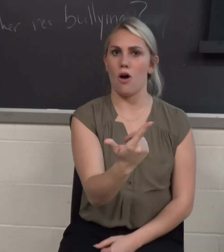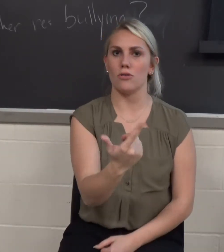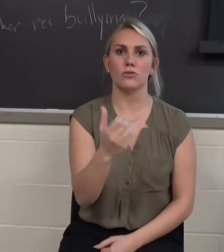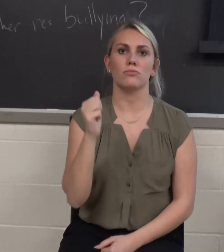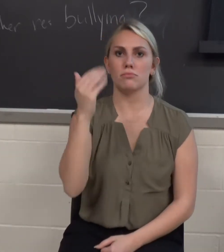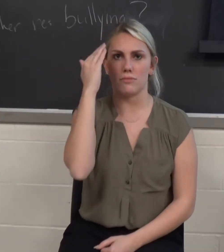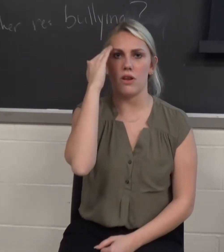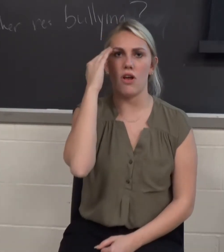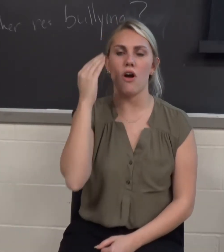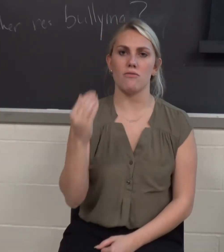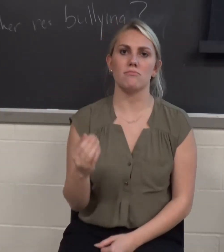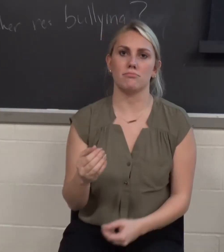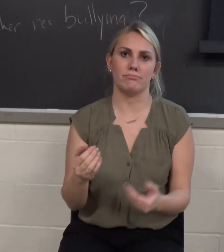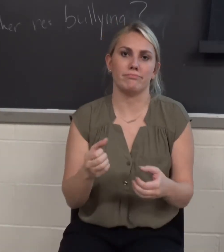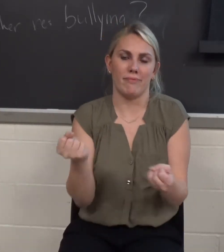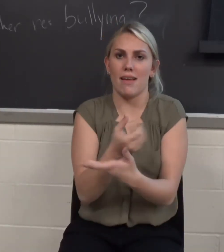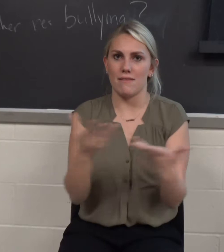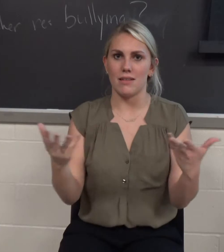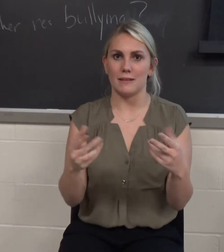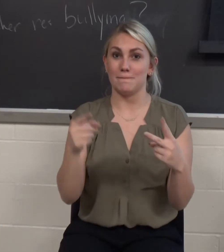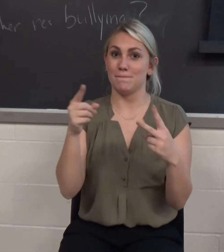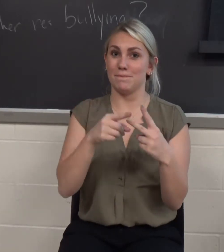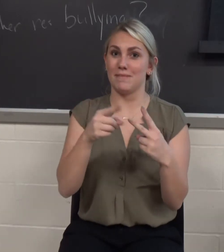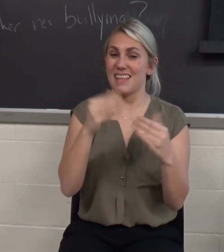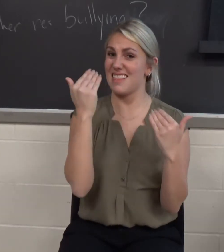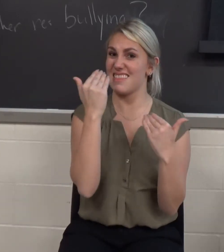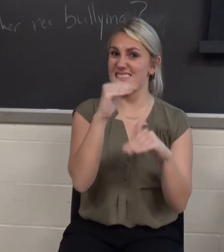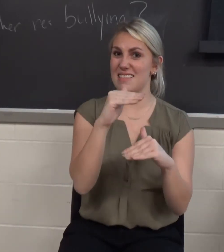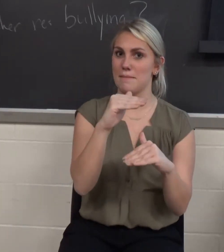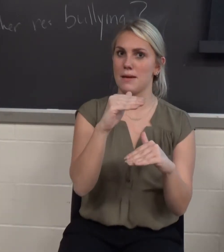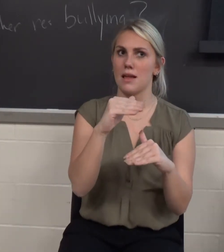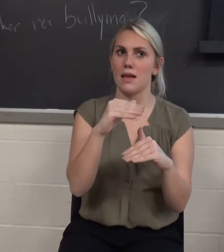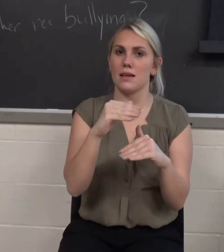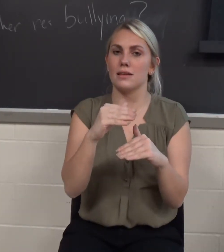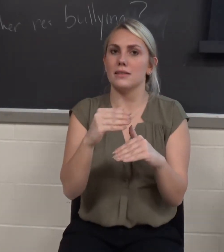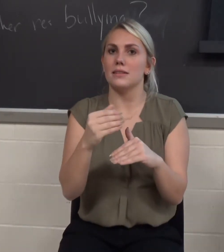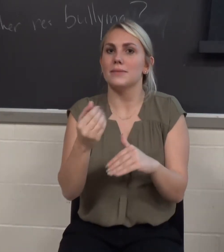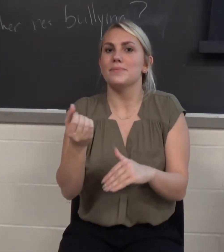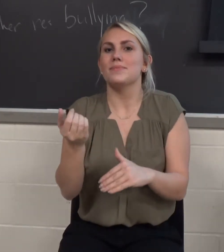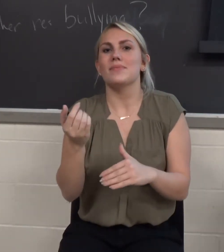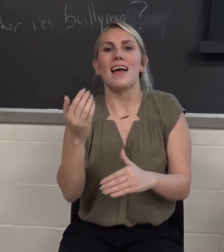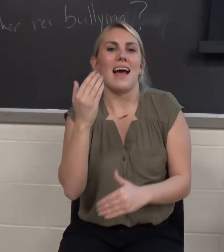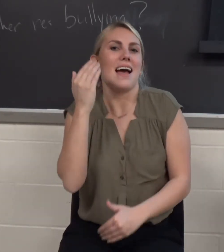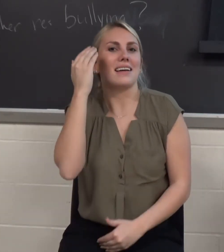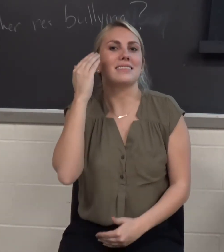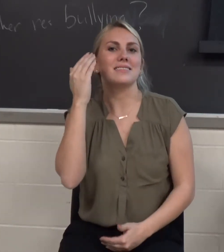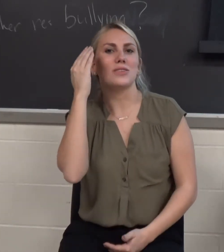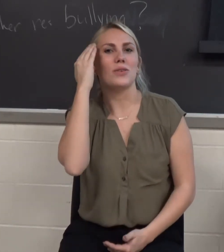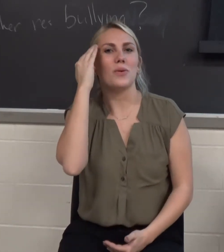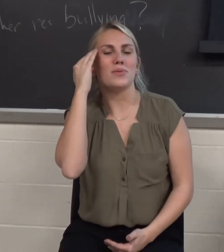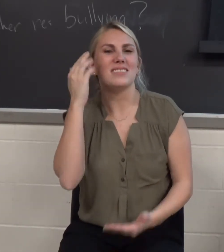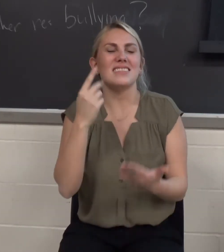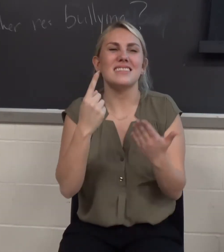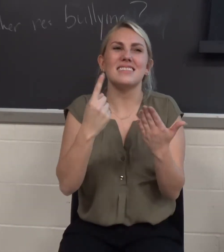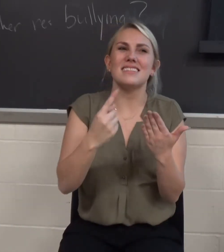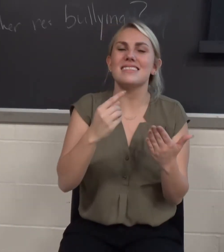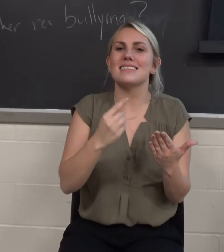limited omniscient, it means that you're only going to get the thoughts of a couple of characters. Right? Usually we get, these are